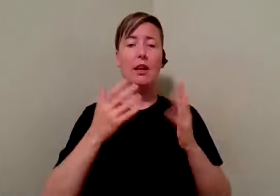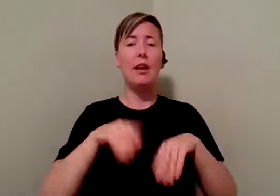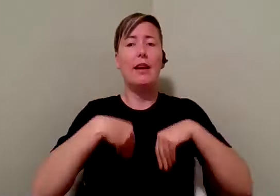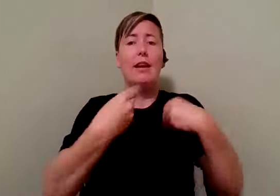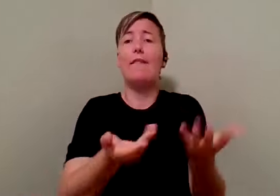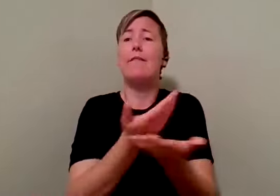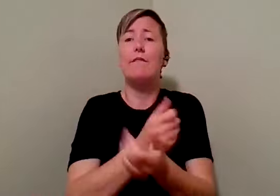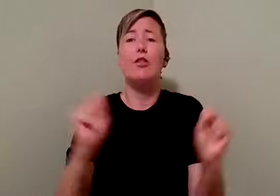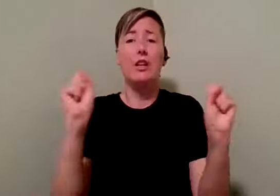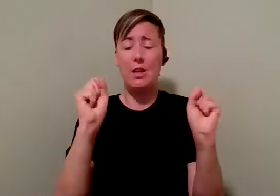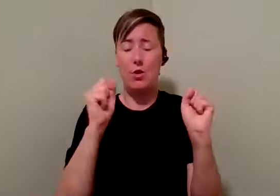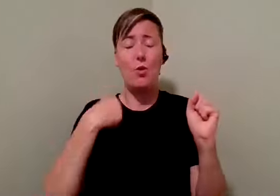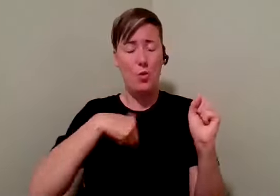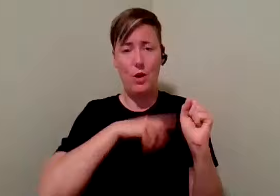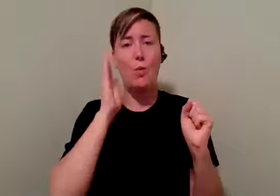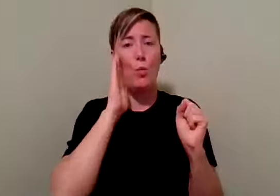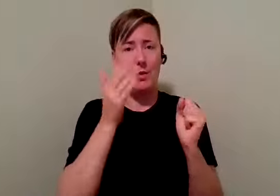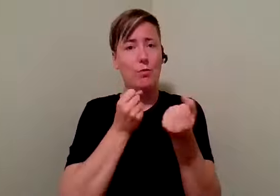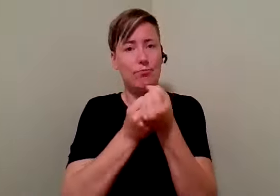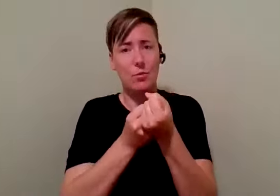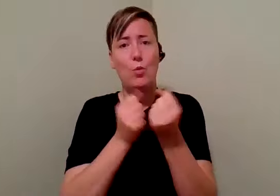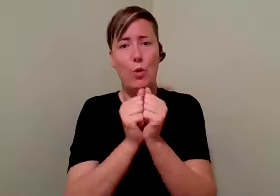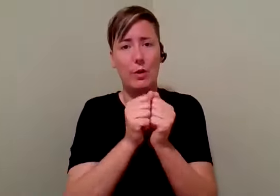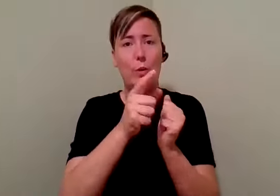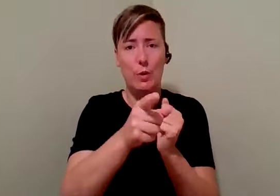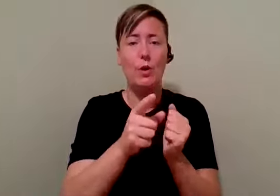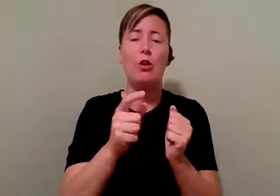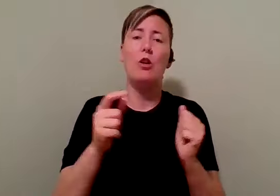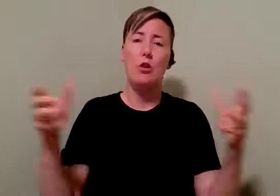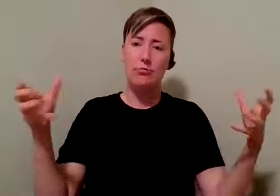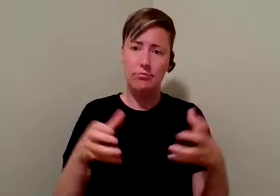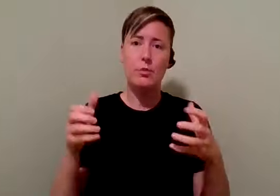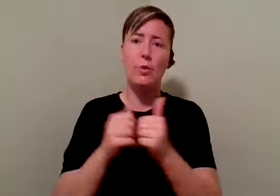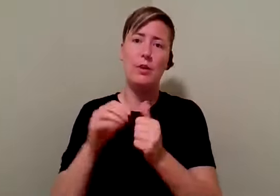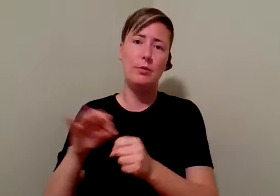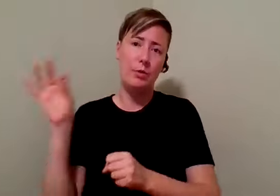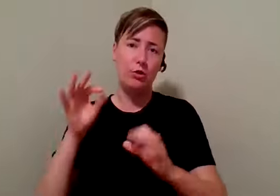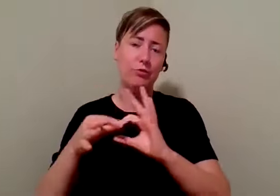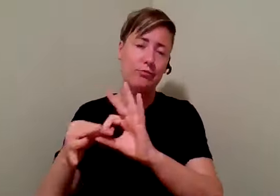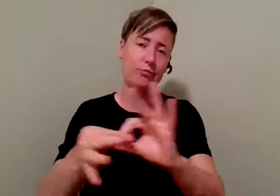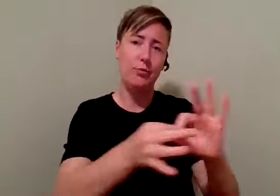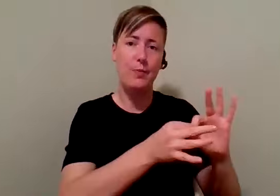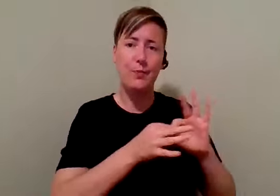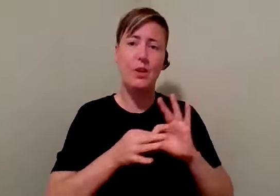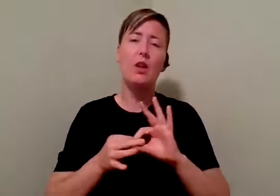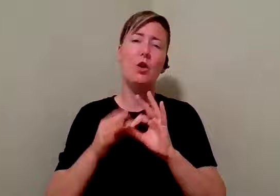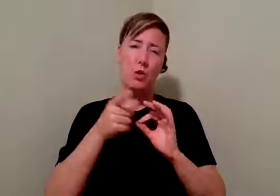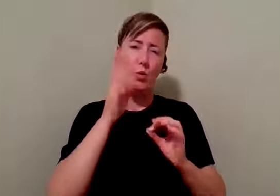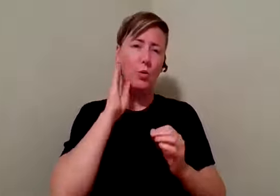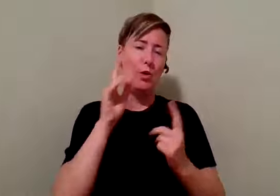the fellowship of the Spirit, and you will surely meet some of us as you trudge the road of happy destiny.